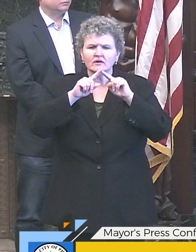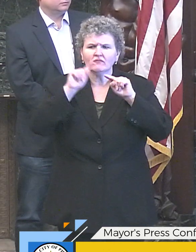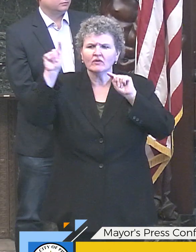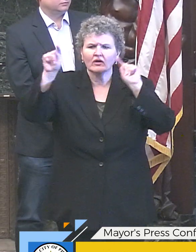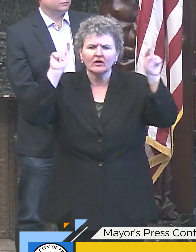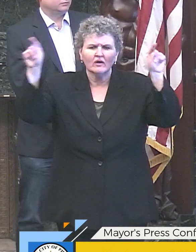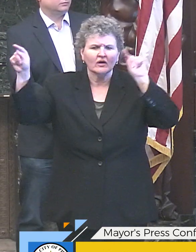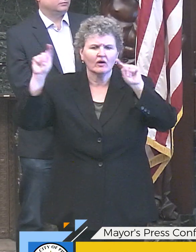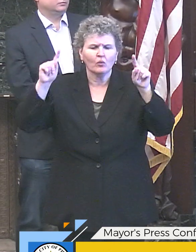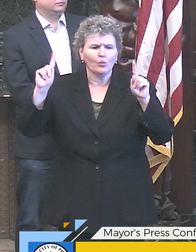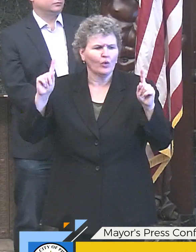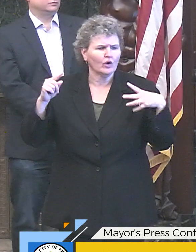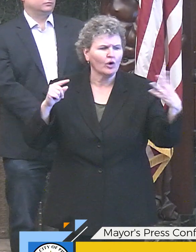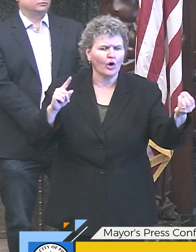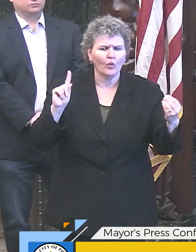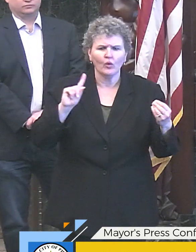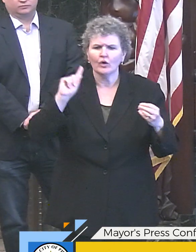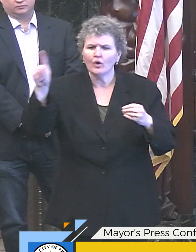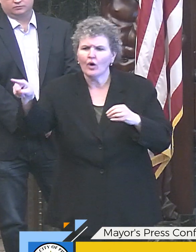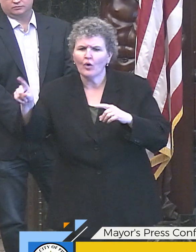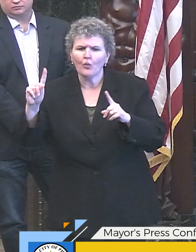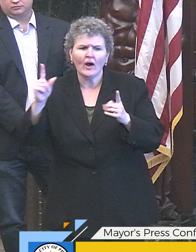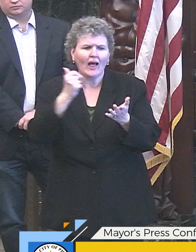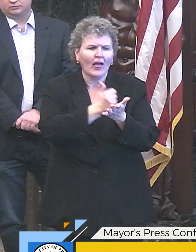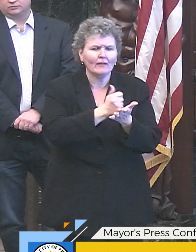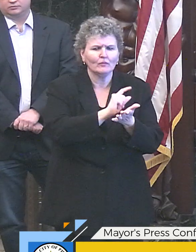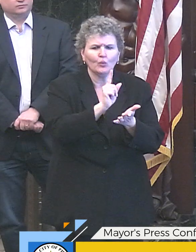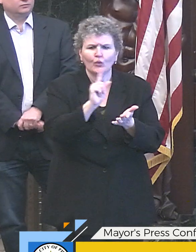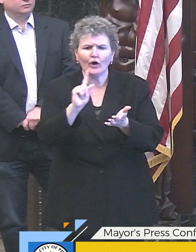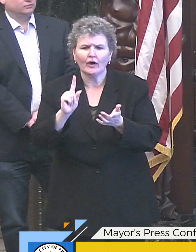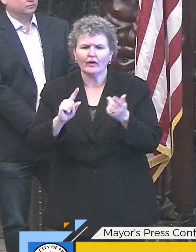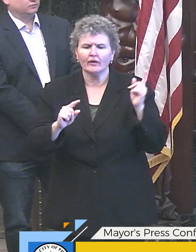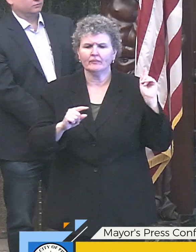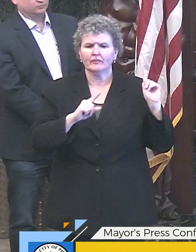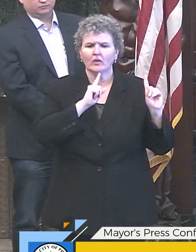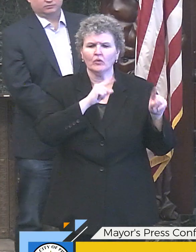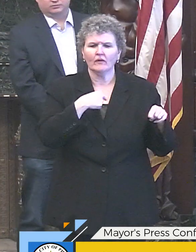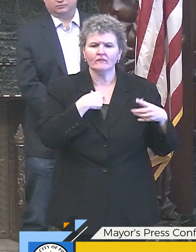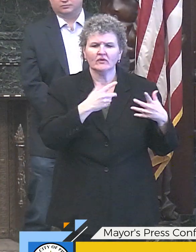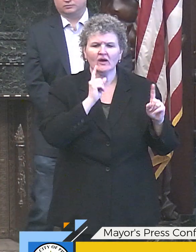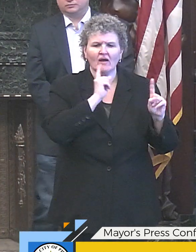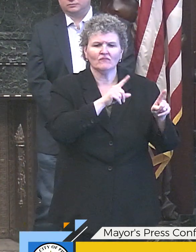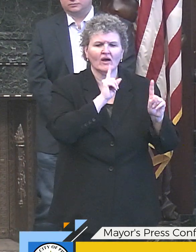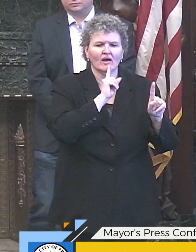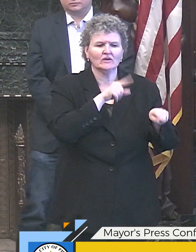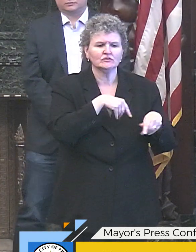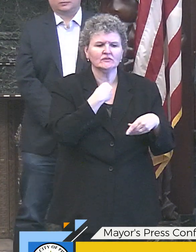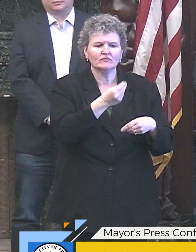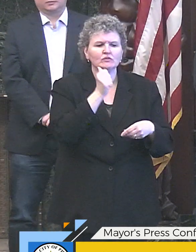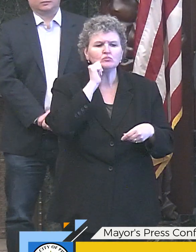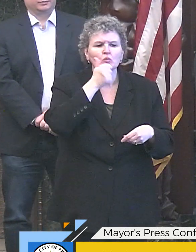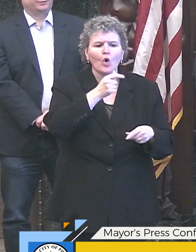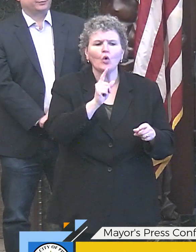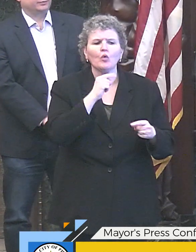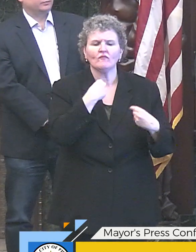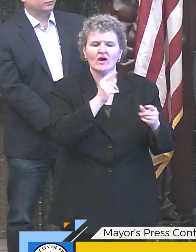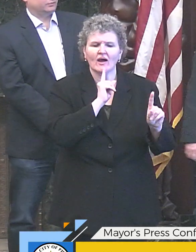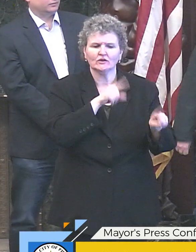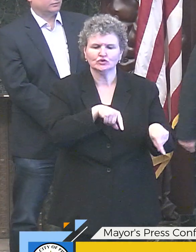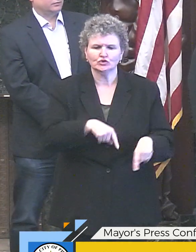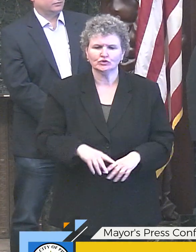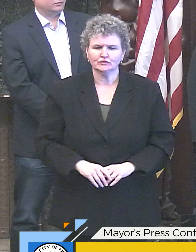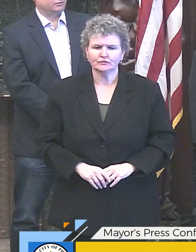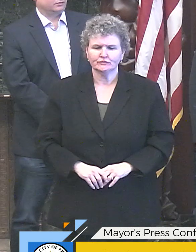this help. Okay, we'll get an answer for you tomorrow. Le tendremos una respuesta para usted el día de mañana. Gracias. Thank